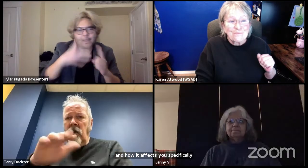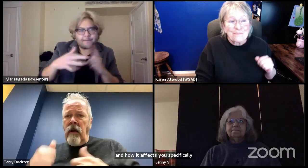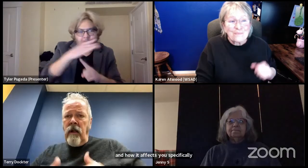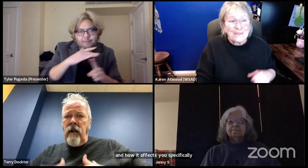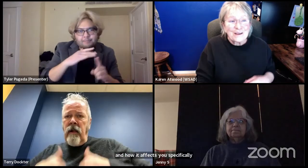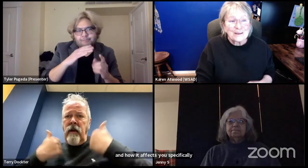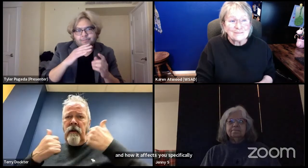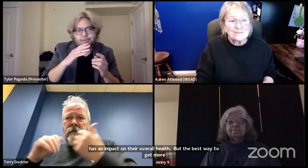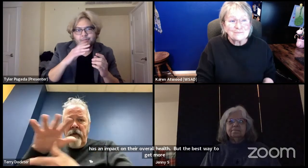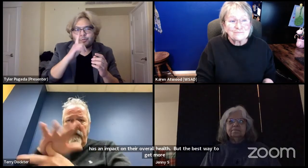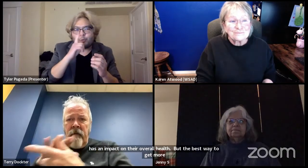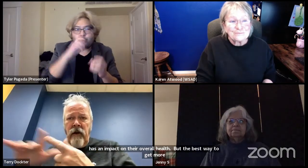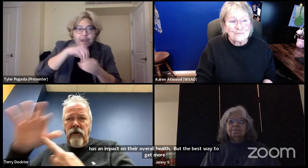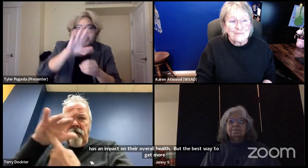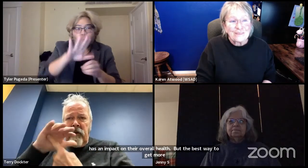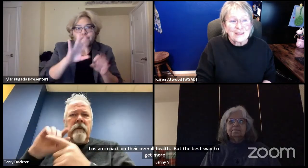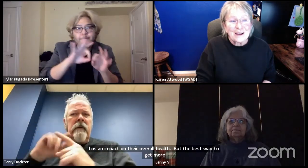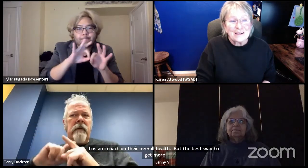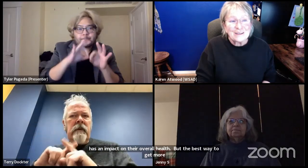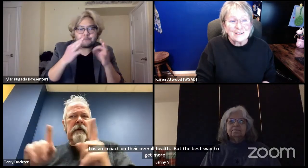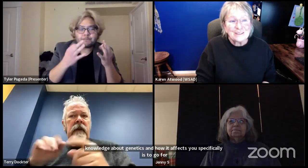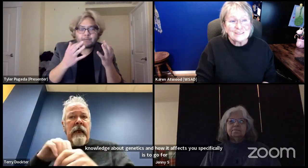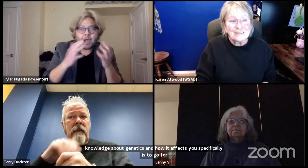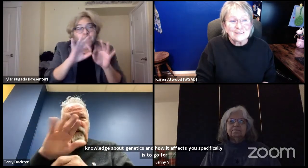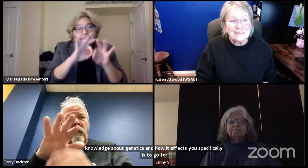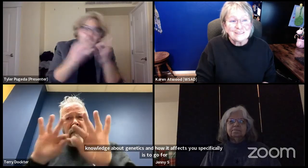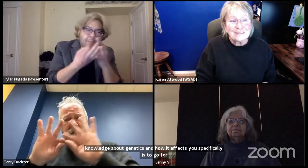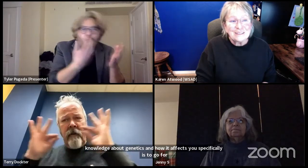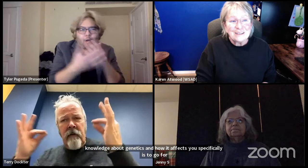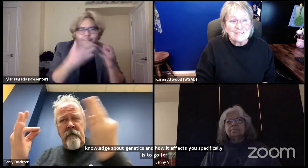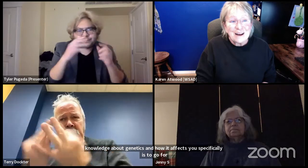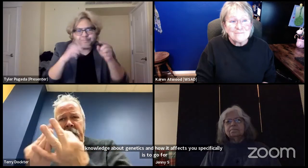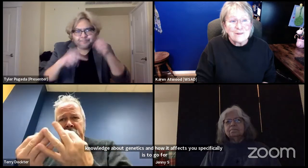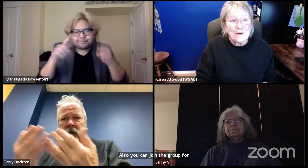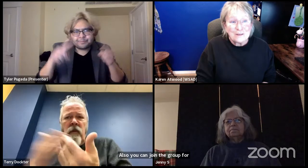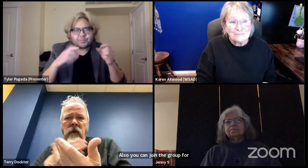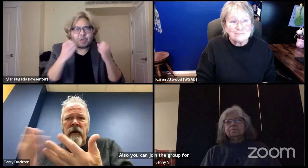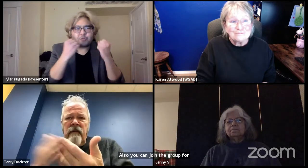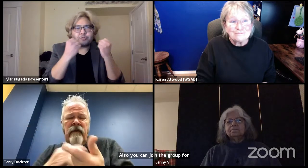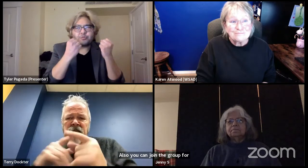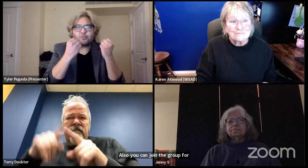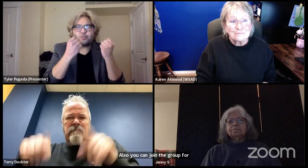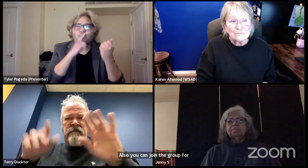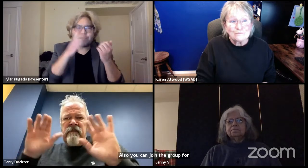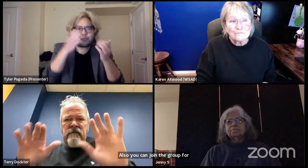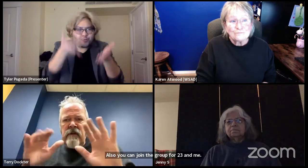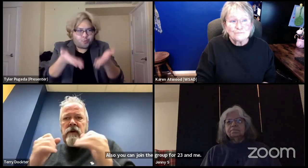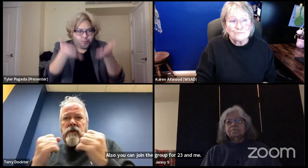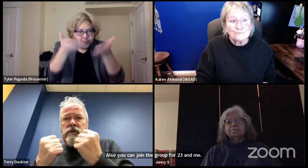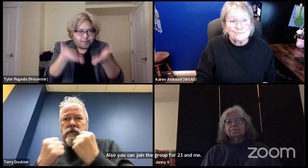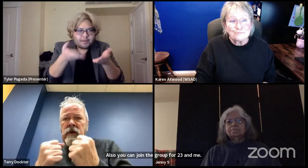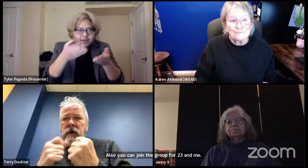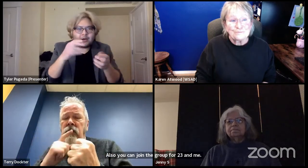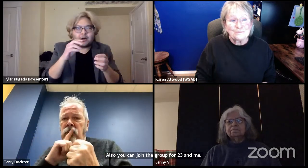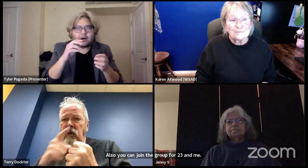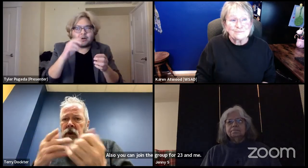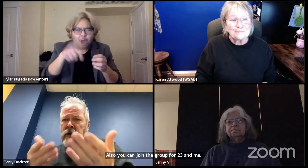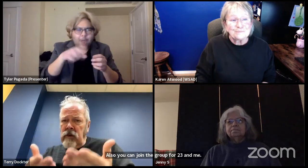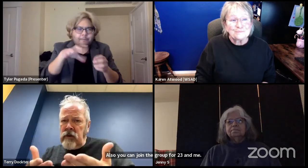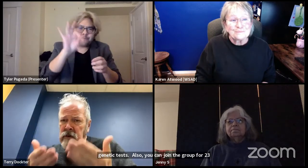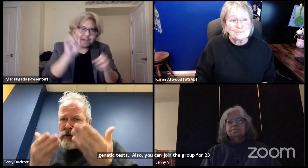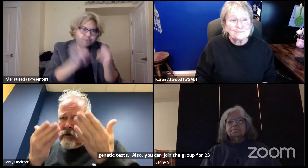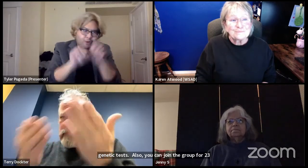taking care of themselves is going to be different than yours. So you have to think of your own environment, what you can do, what you want to